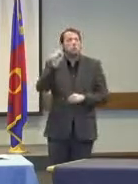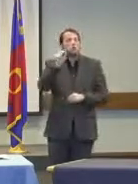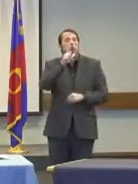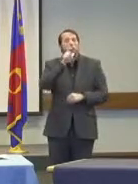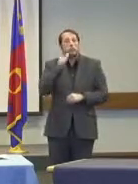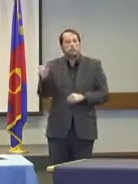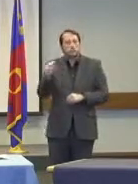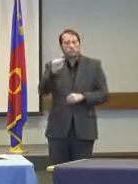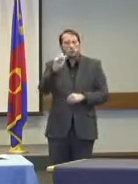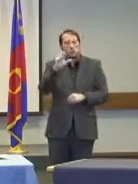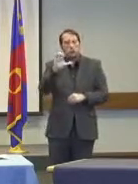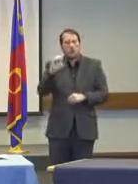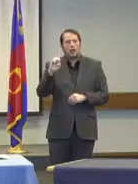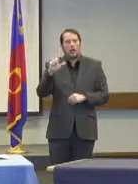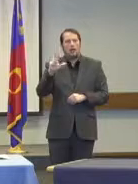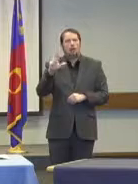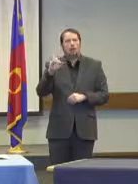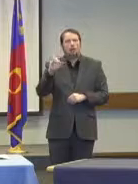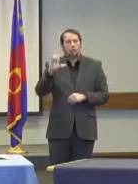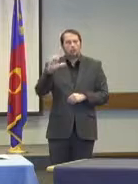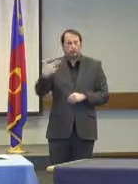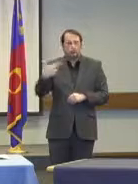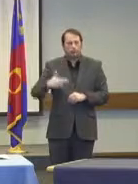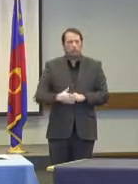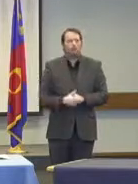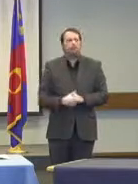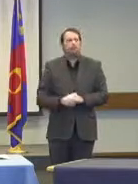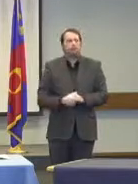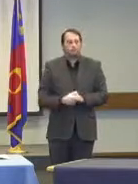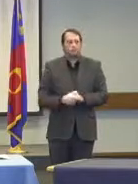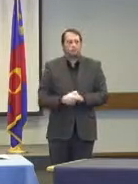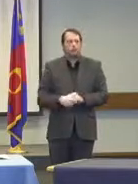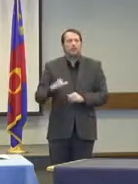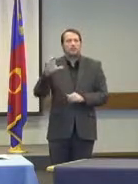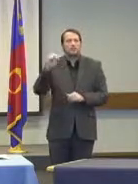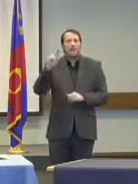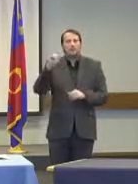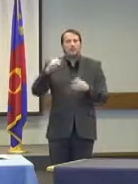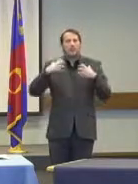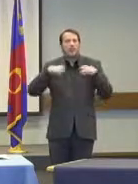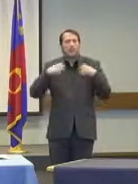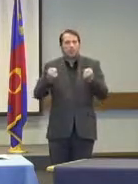you. He is joined by County Health Officer Dr. Travis Scales,